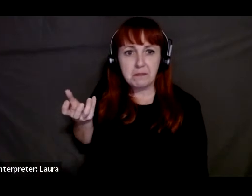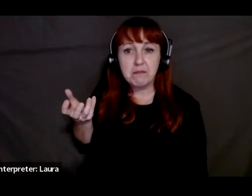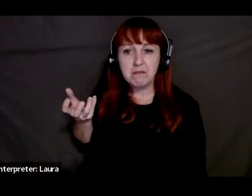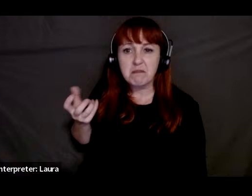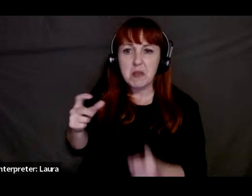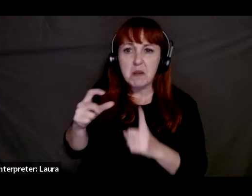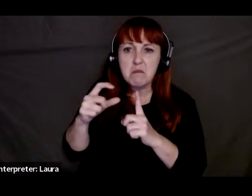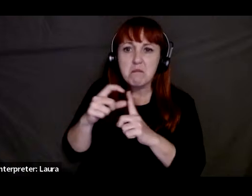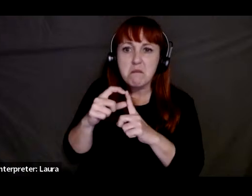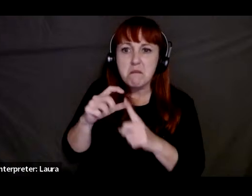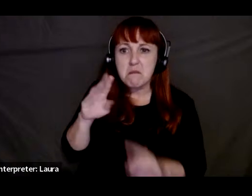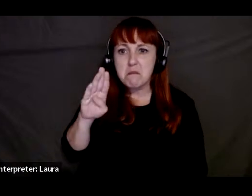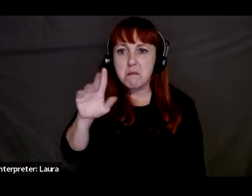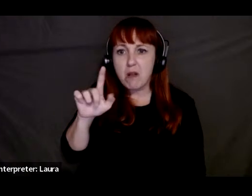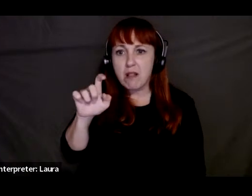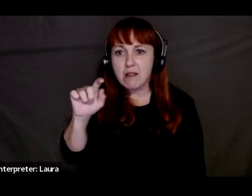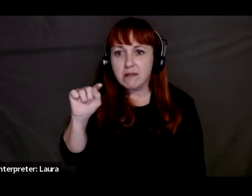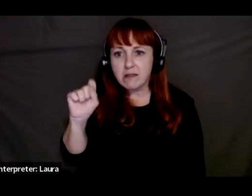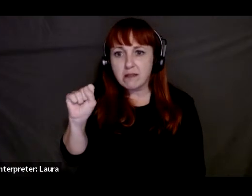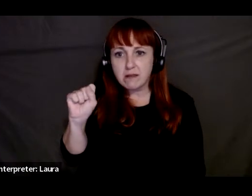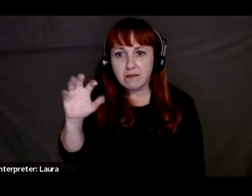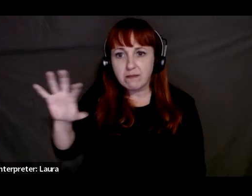Bullets.